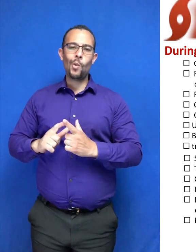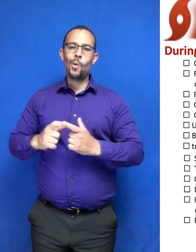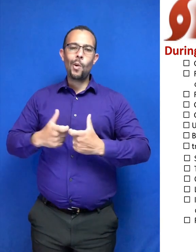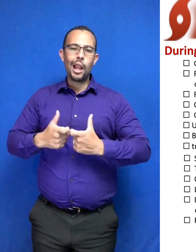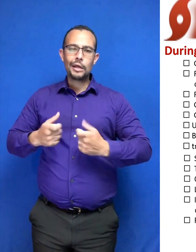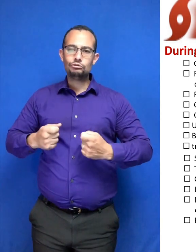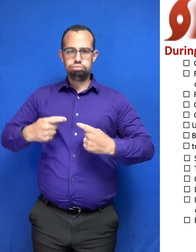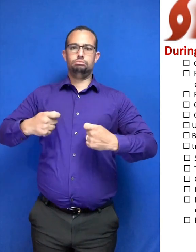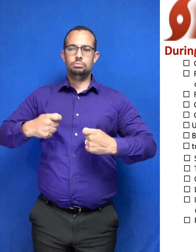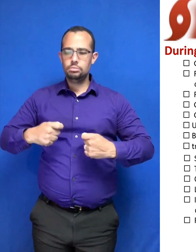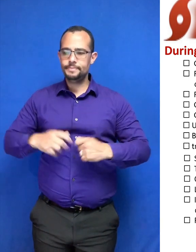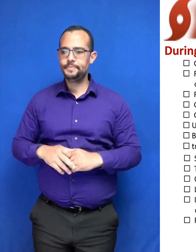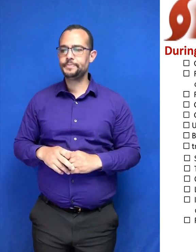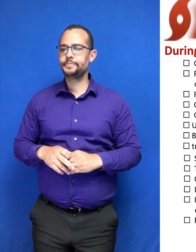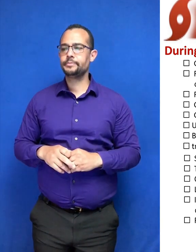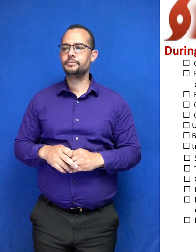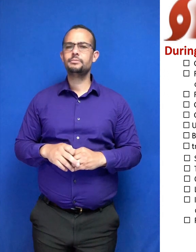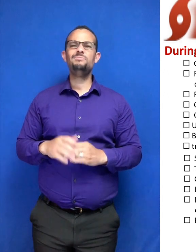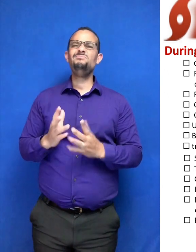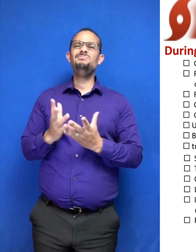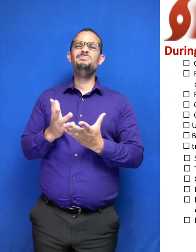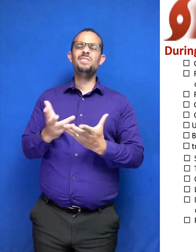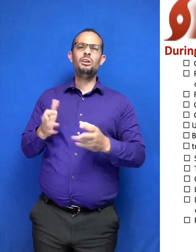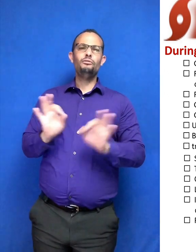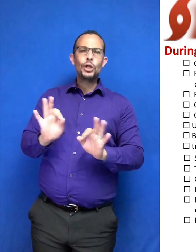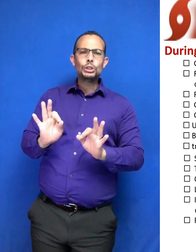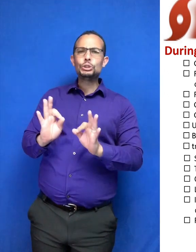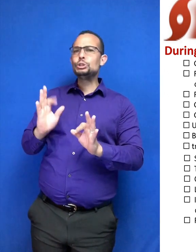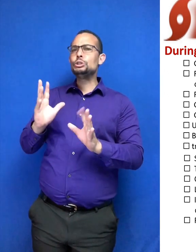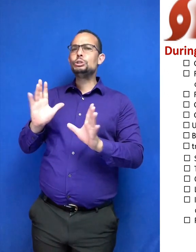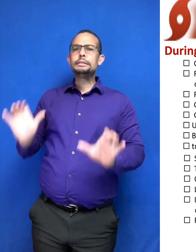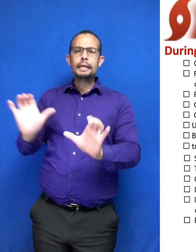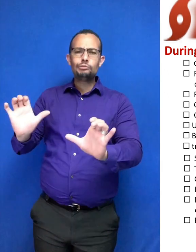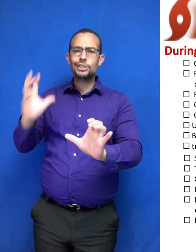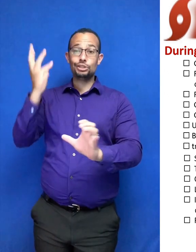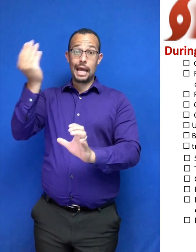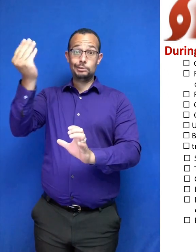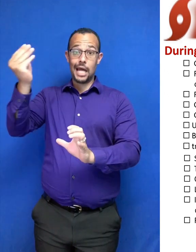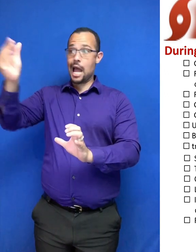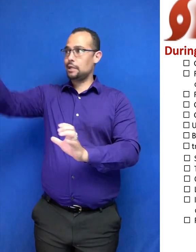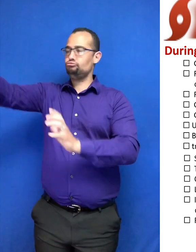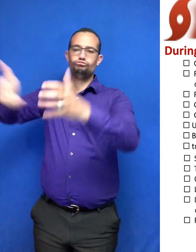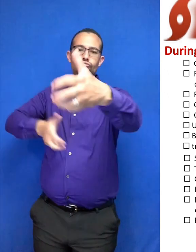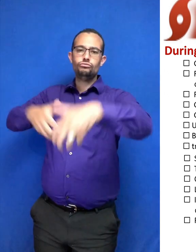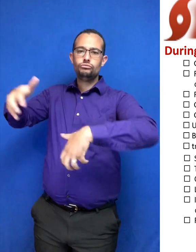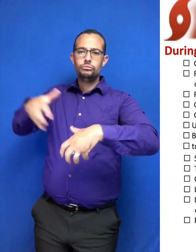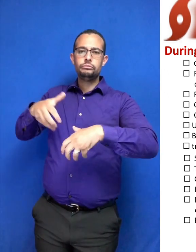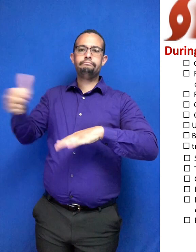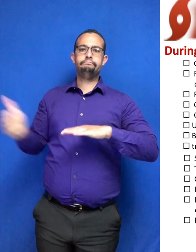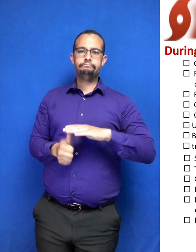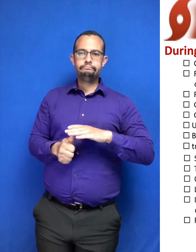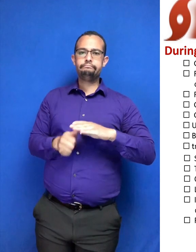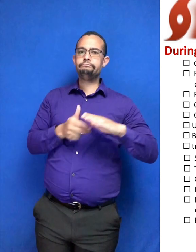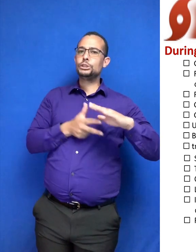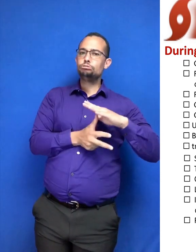chairs, planters, decorations. Again, we want to avoid any of that flying debris. Trash cans,